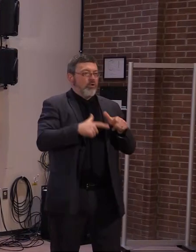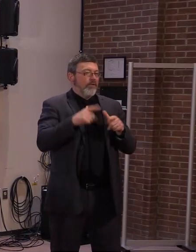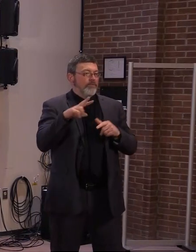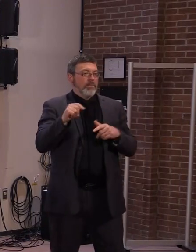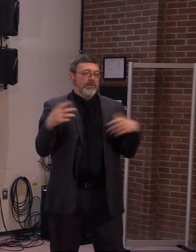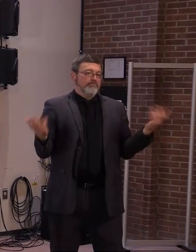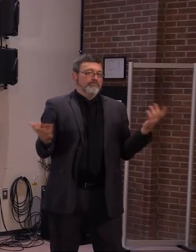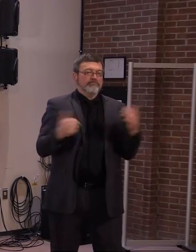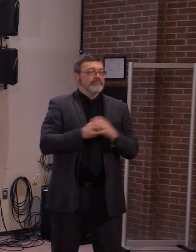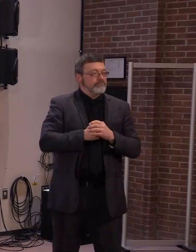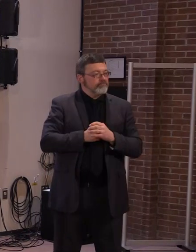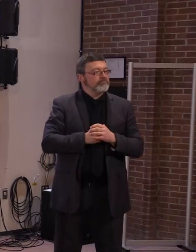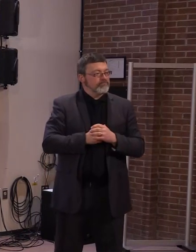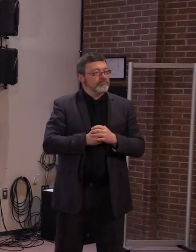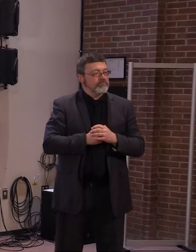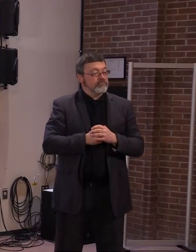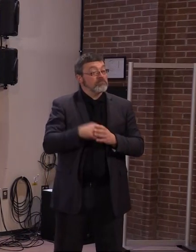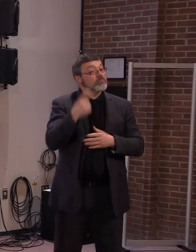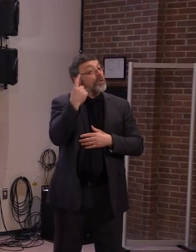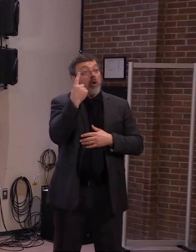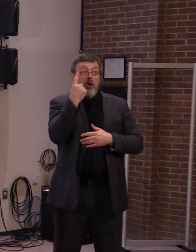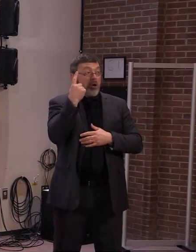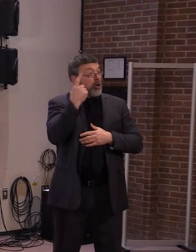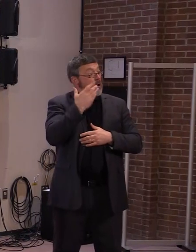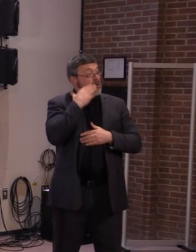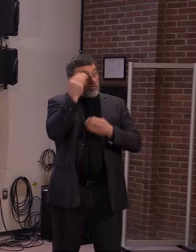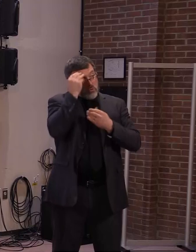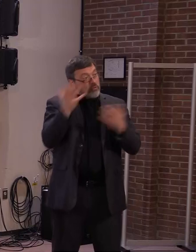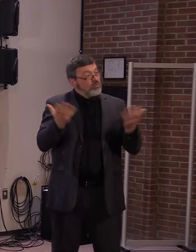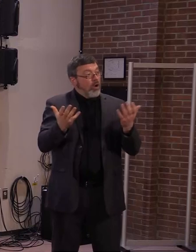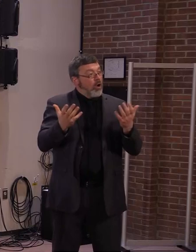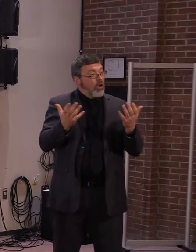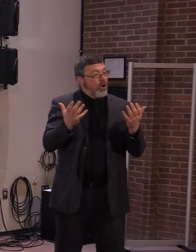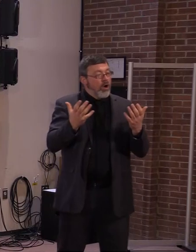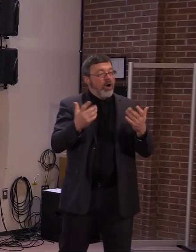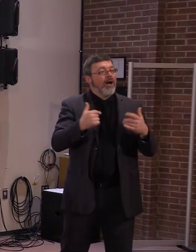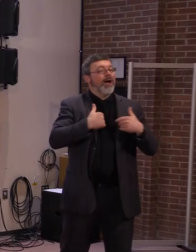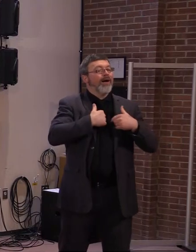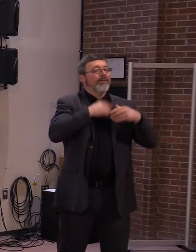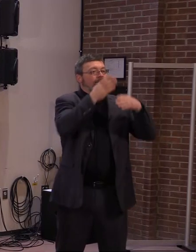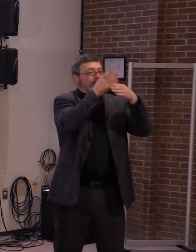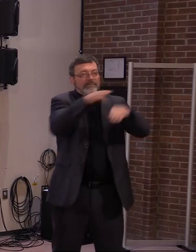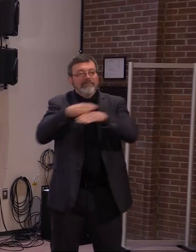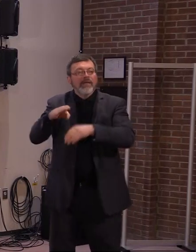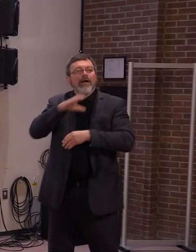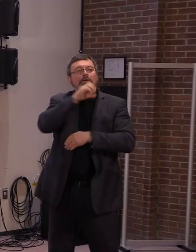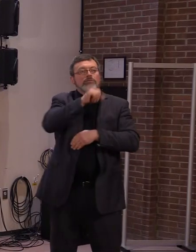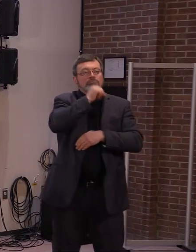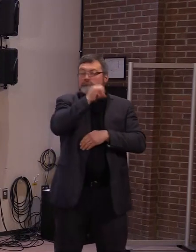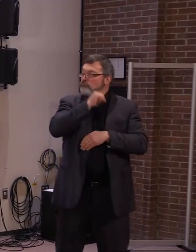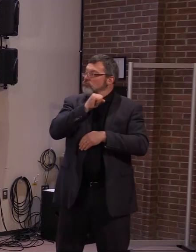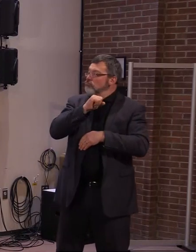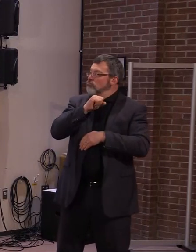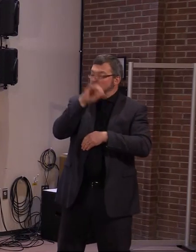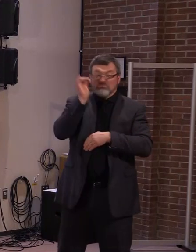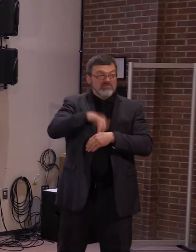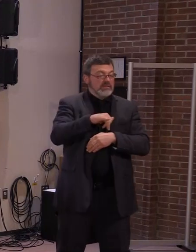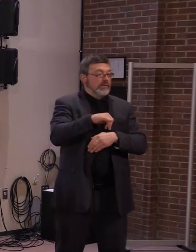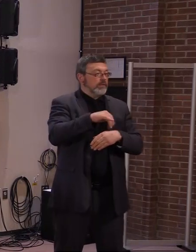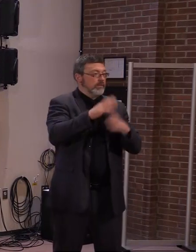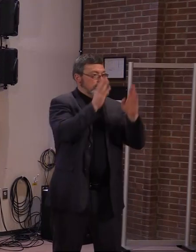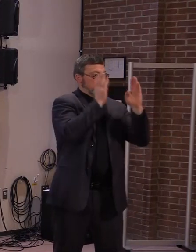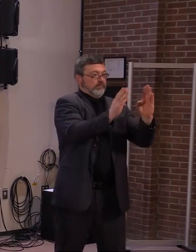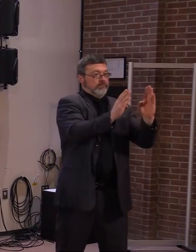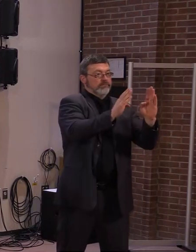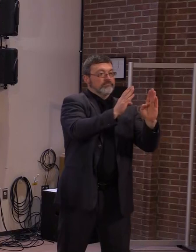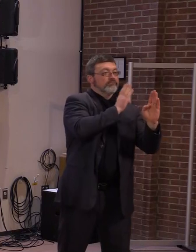spot is a breakdown of the cases that we're seeing by age. So it continues to be that our most vulnerable Vermonters, those 65 and older,